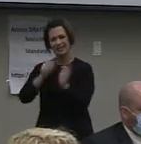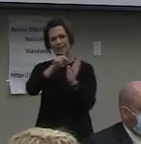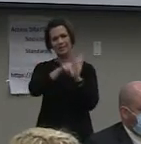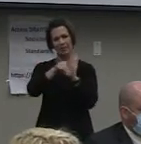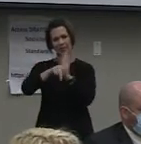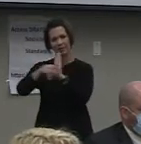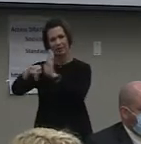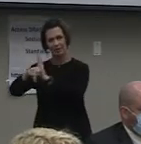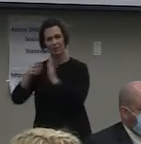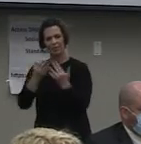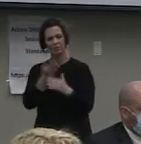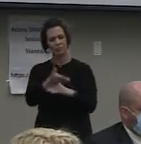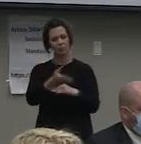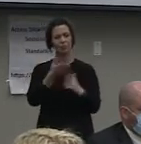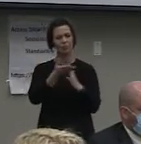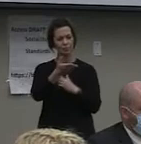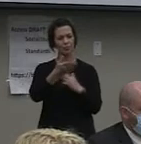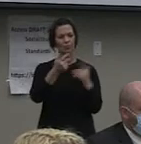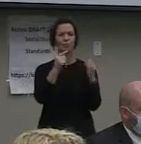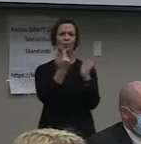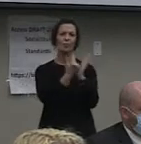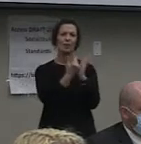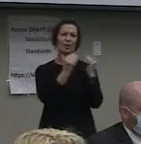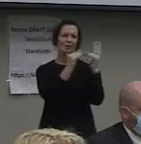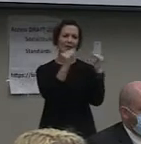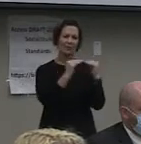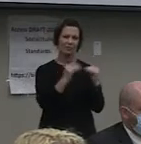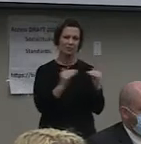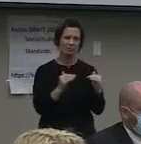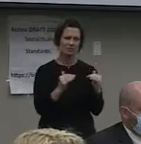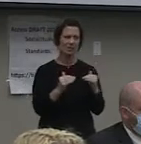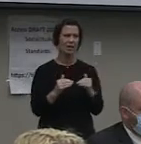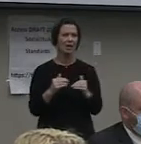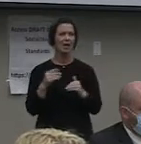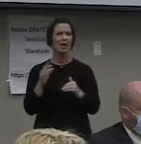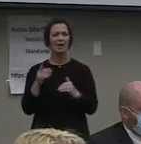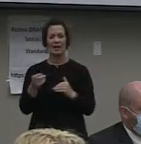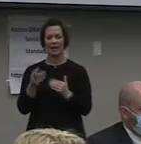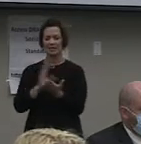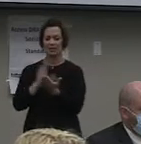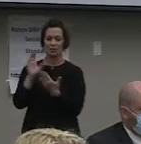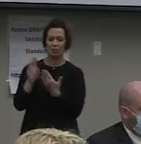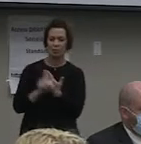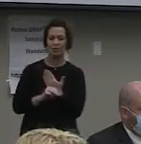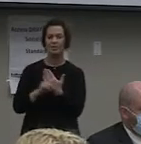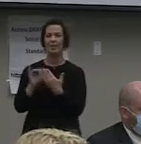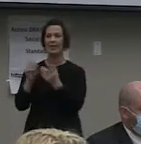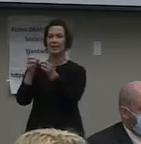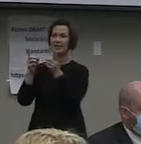a lot of them, and with all due respect, Mr. Jenkins, a lot of things that he's talking about has to do with the curriculum that the districts